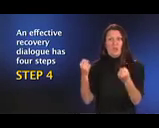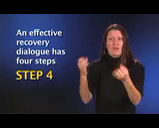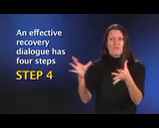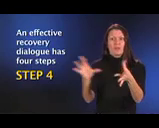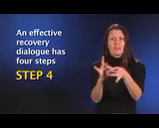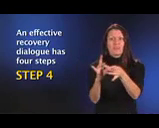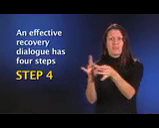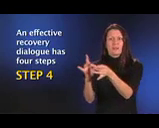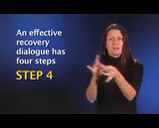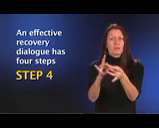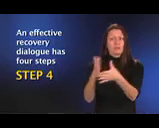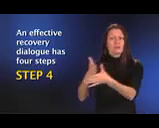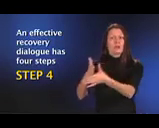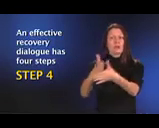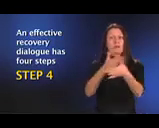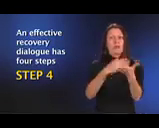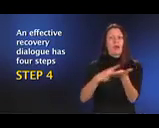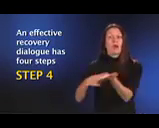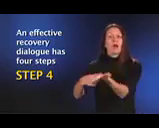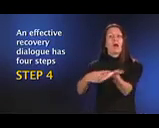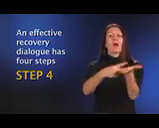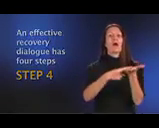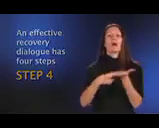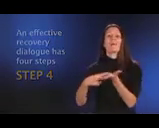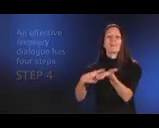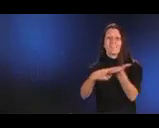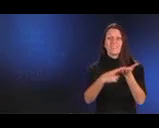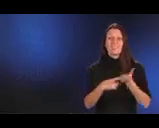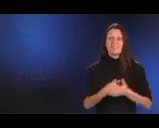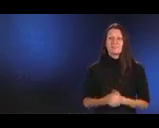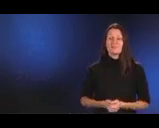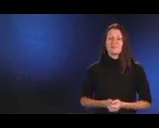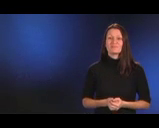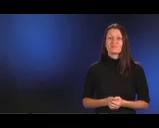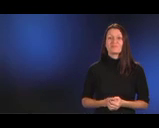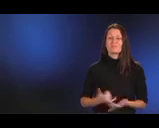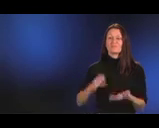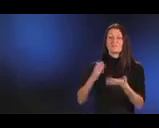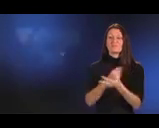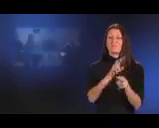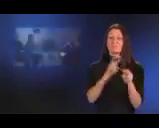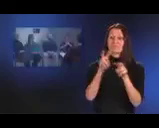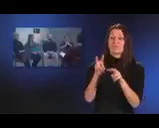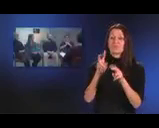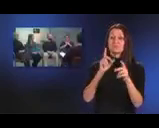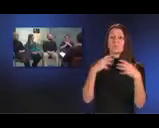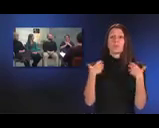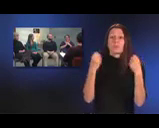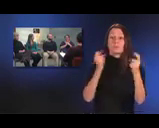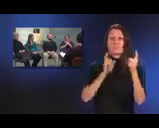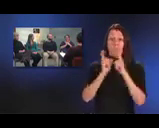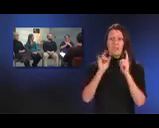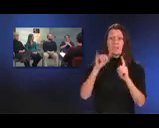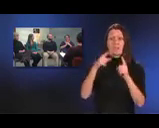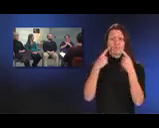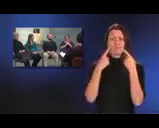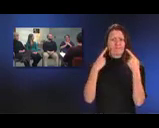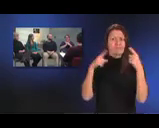in recovery to their own recovery, and their experiences to their own recovery. Now let's watch an effective recovery